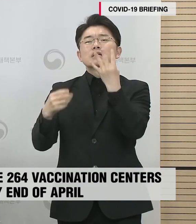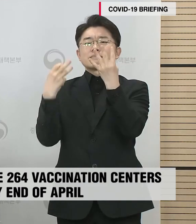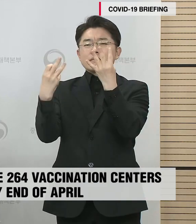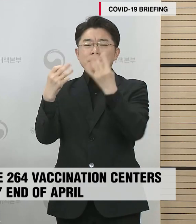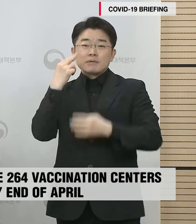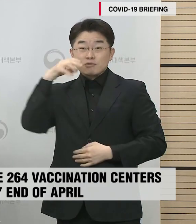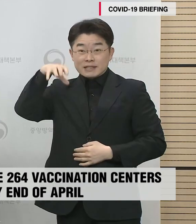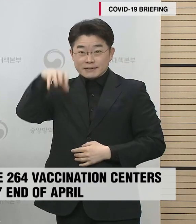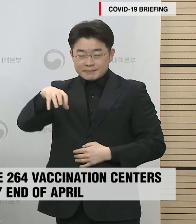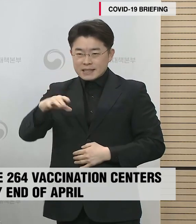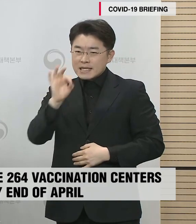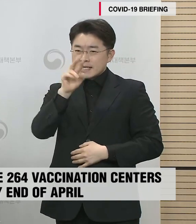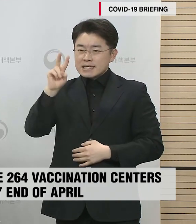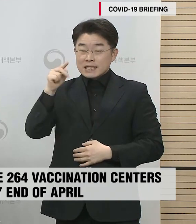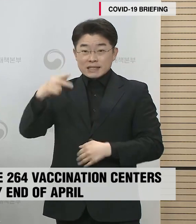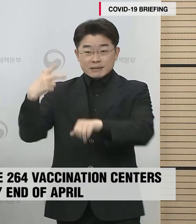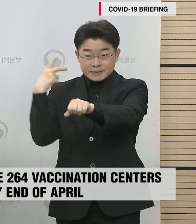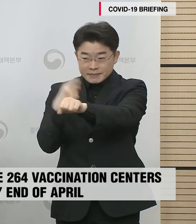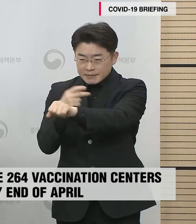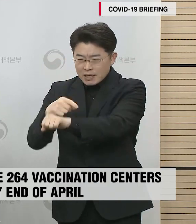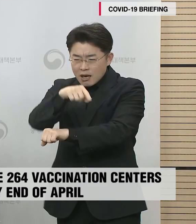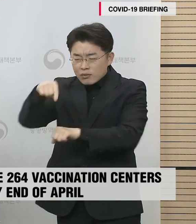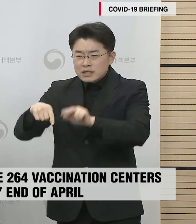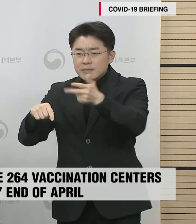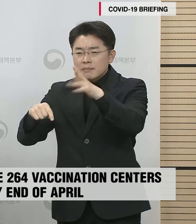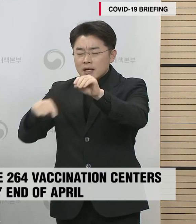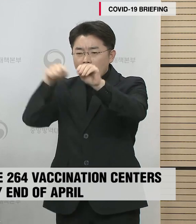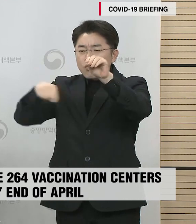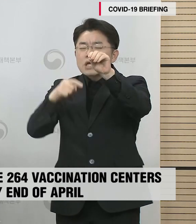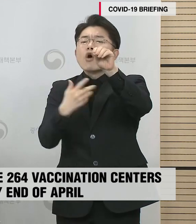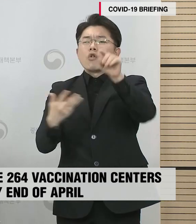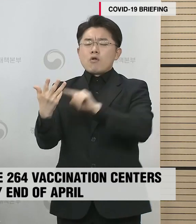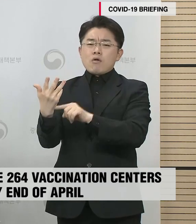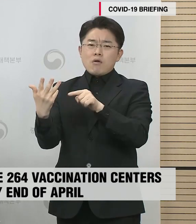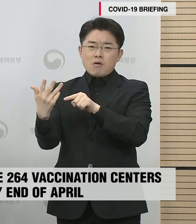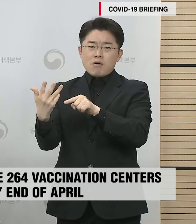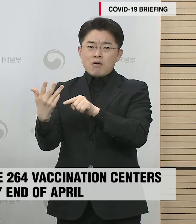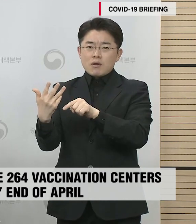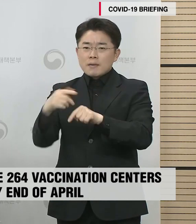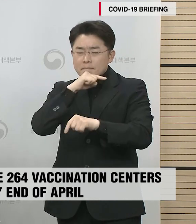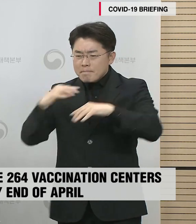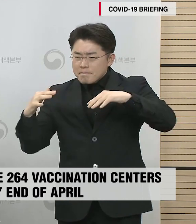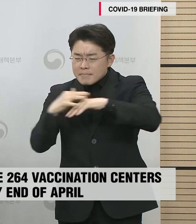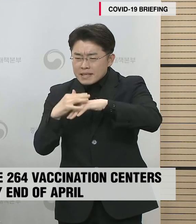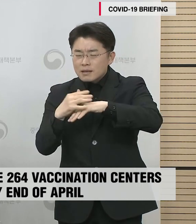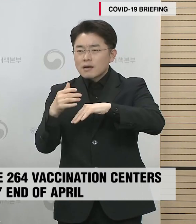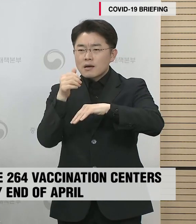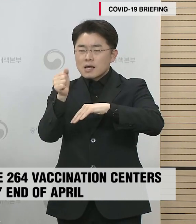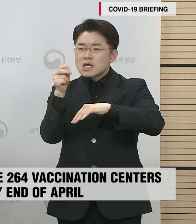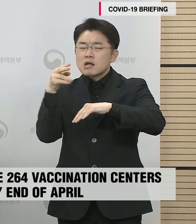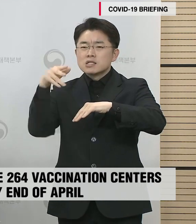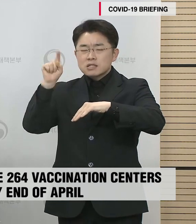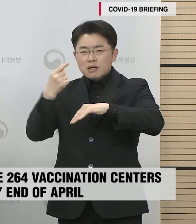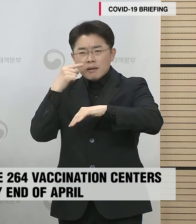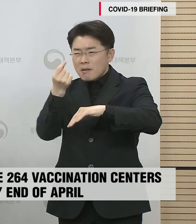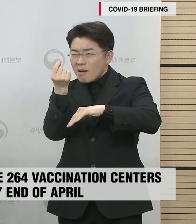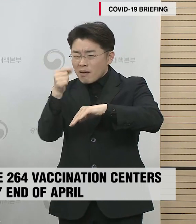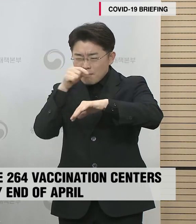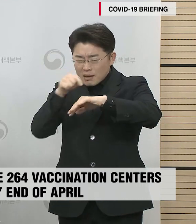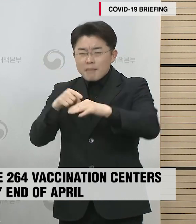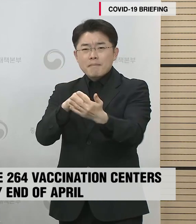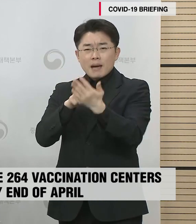in the manual. And this means that about 7 million of them who received